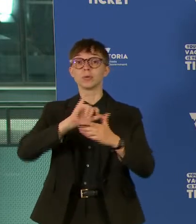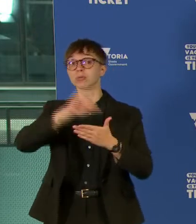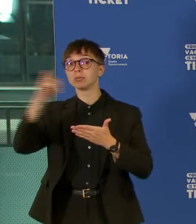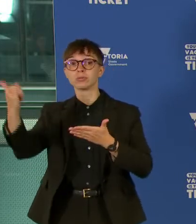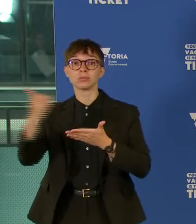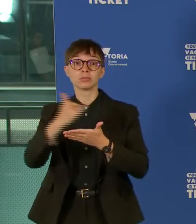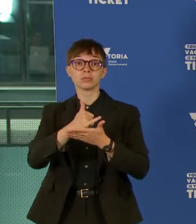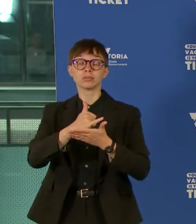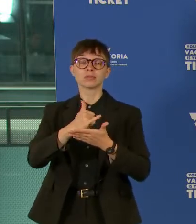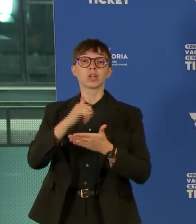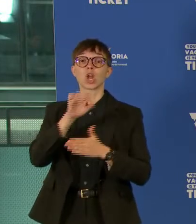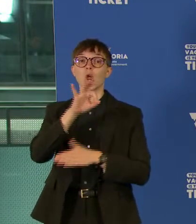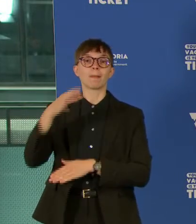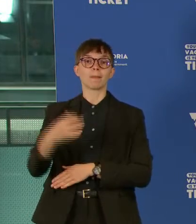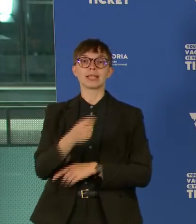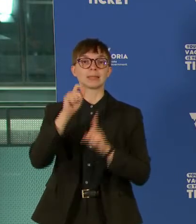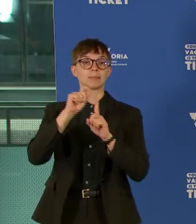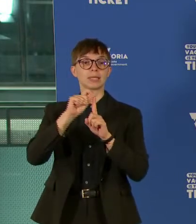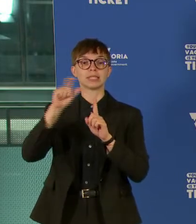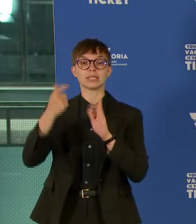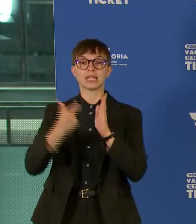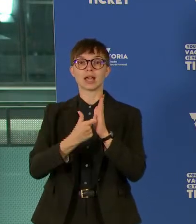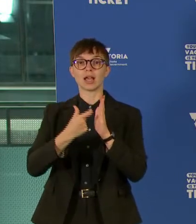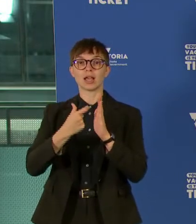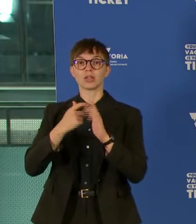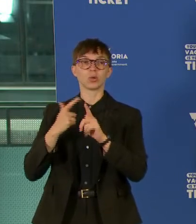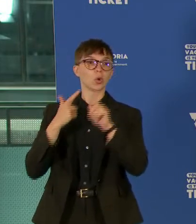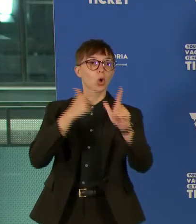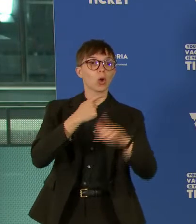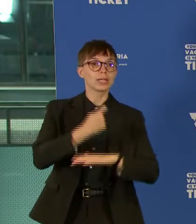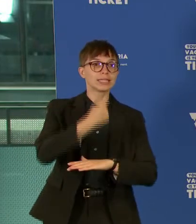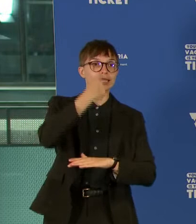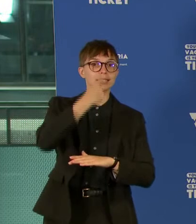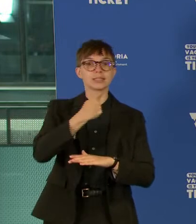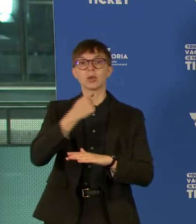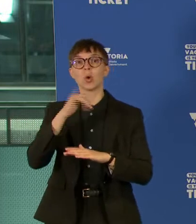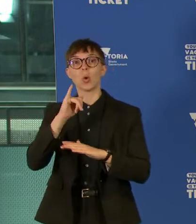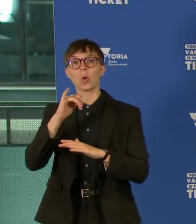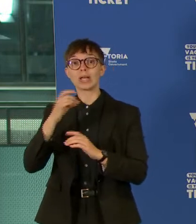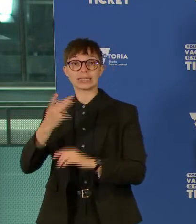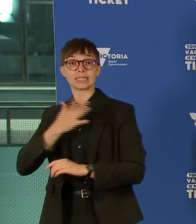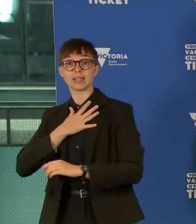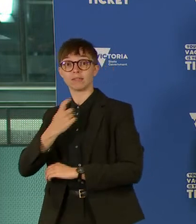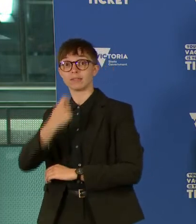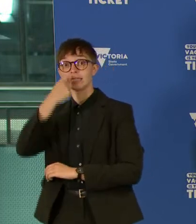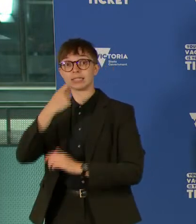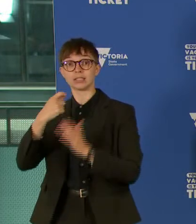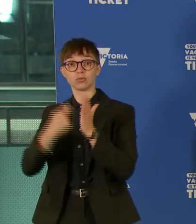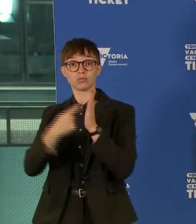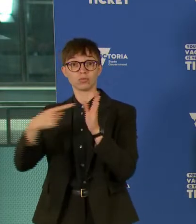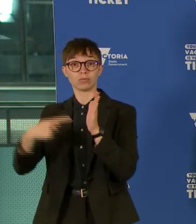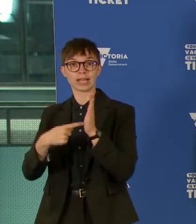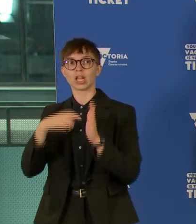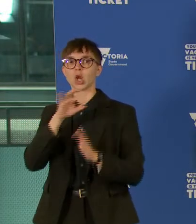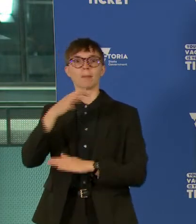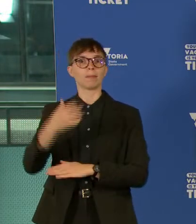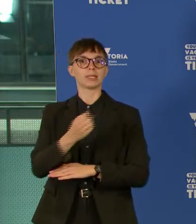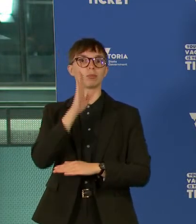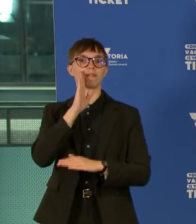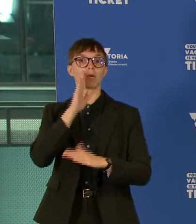undertake PCR or rapid tests on arrival, and unvaccinated travellers will no longer